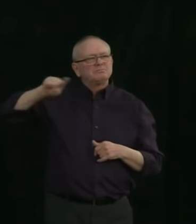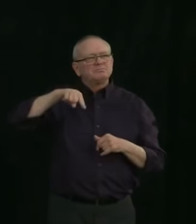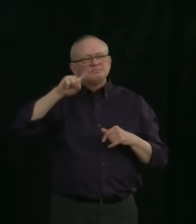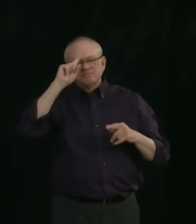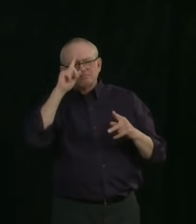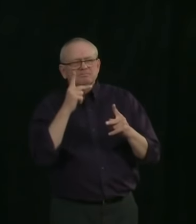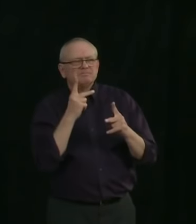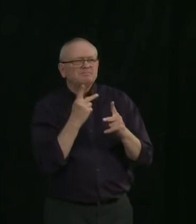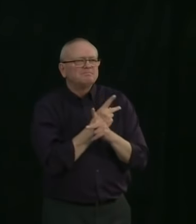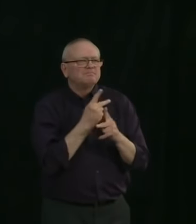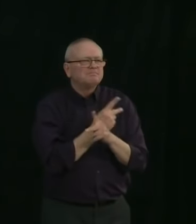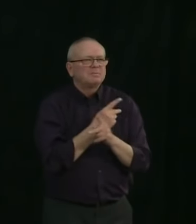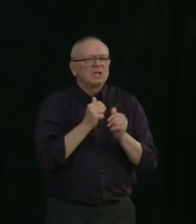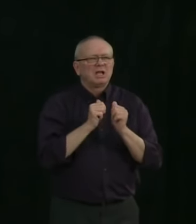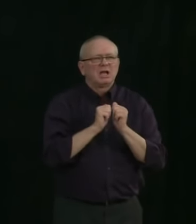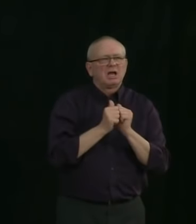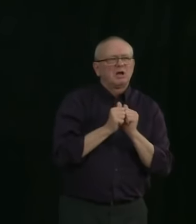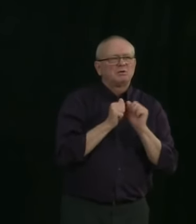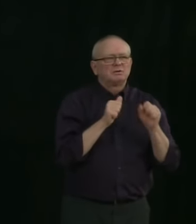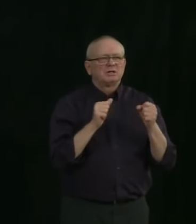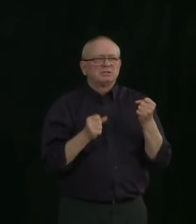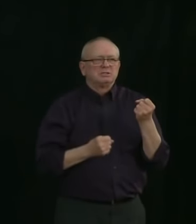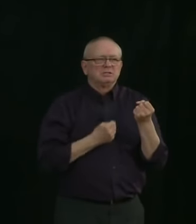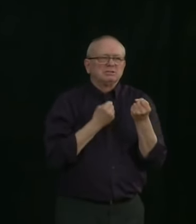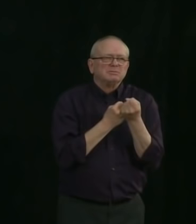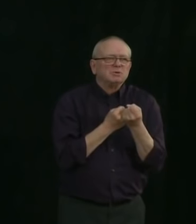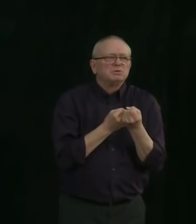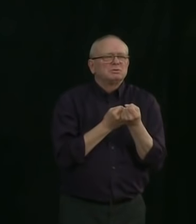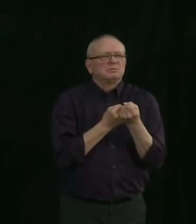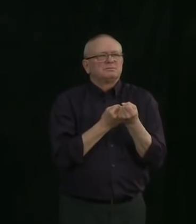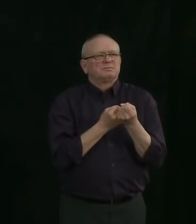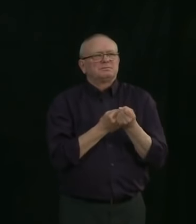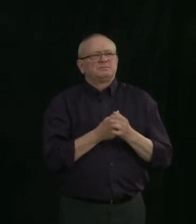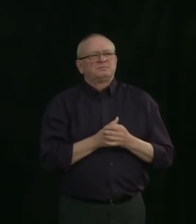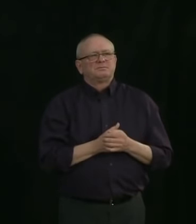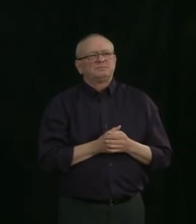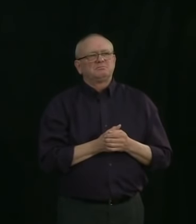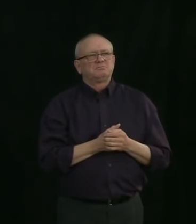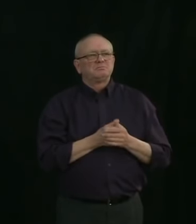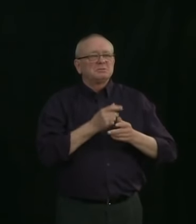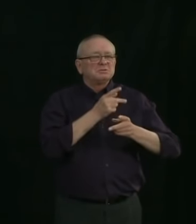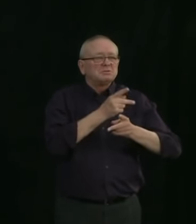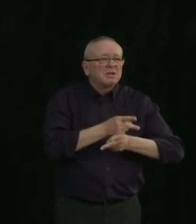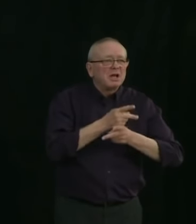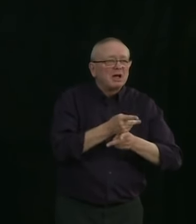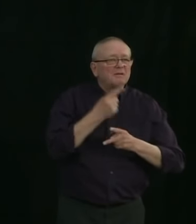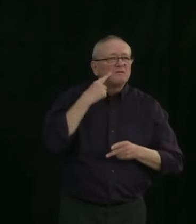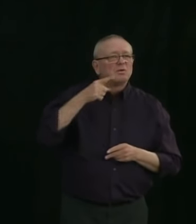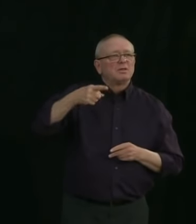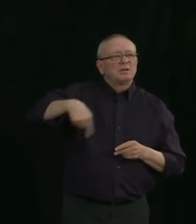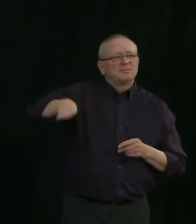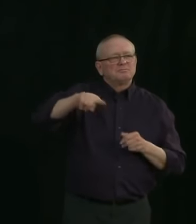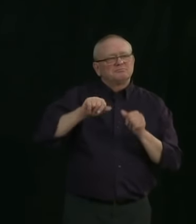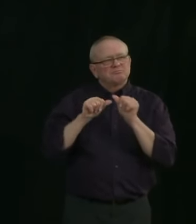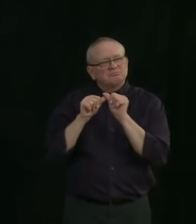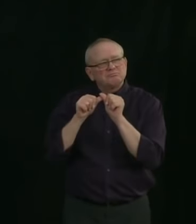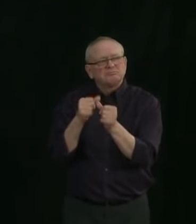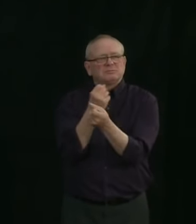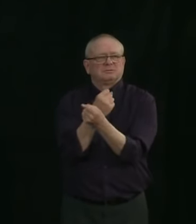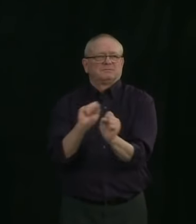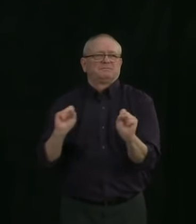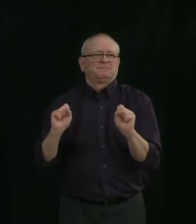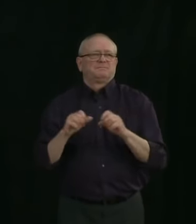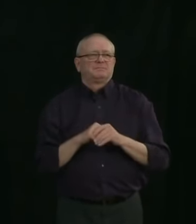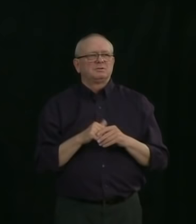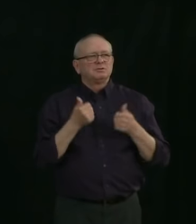is supported while at the same time that the residents in those facilities can be cared for safely. I don't have a current snapshot